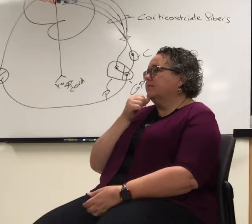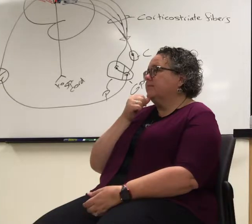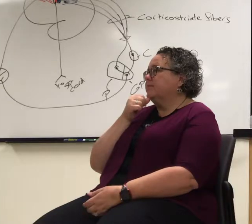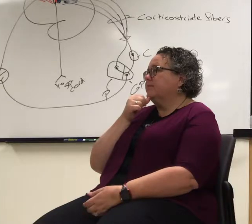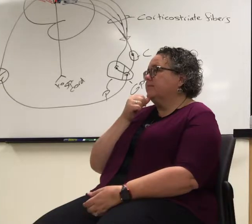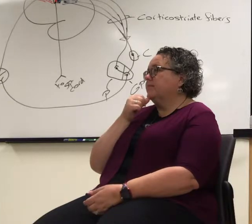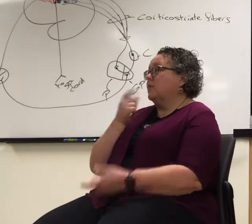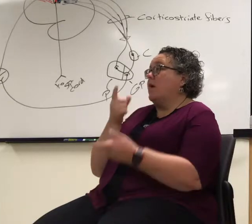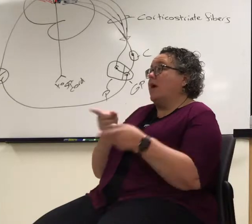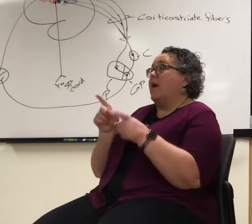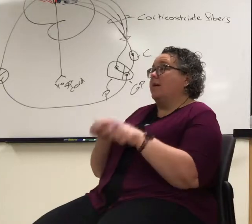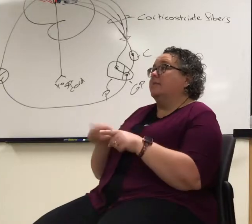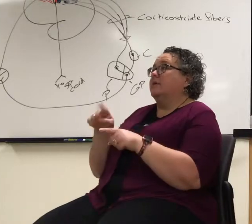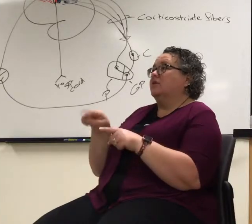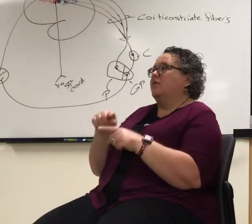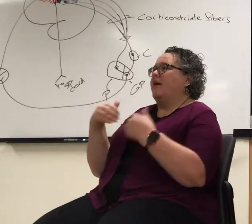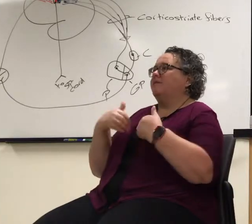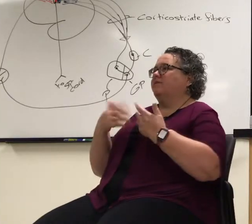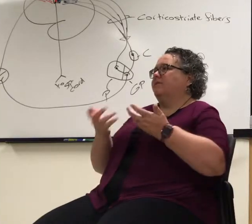where you have